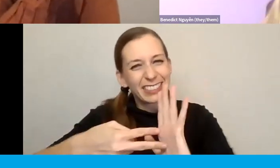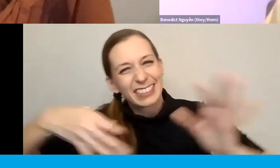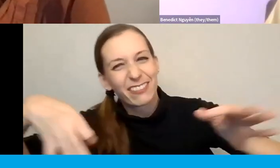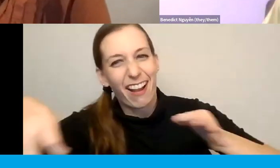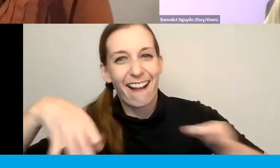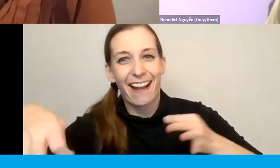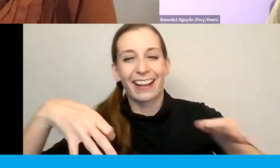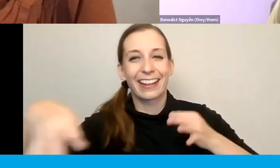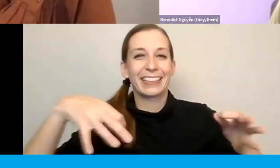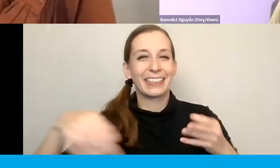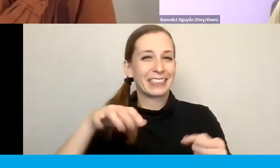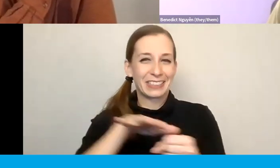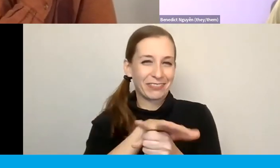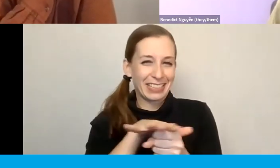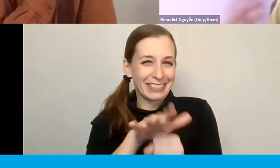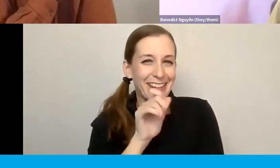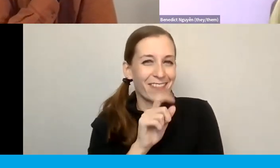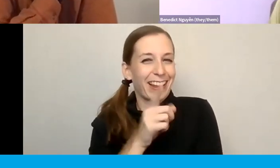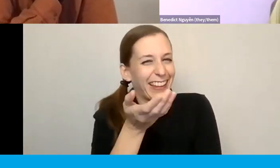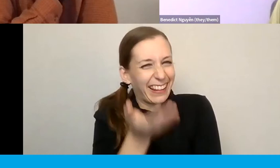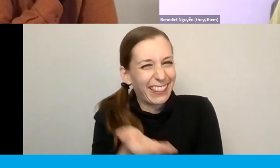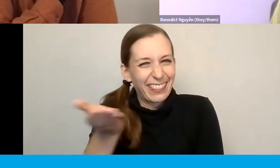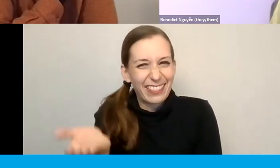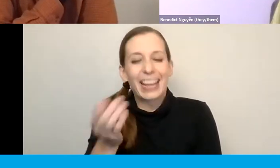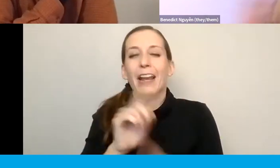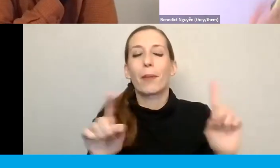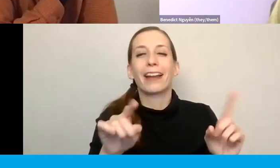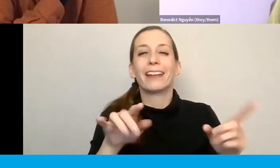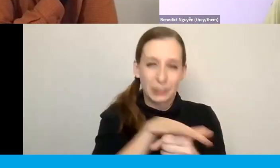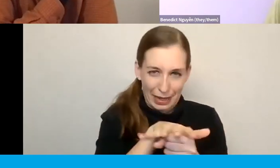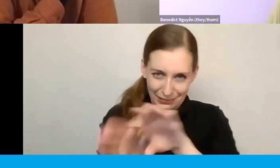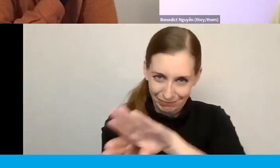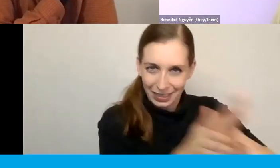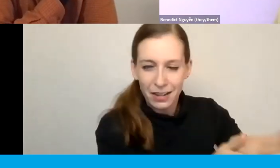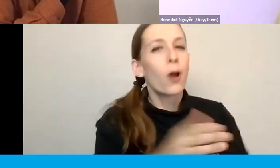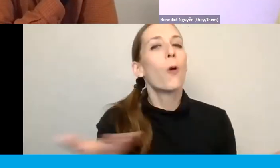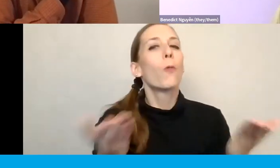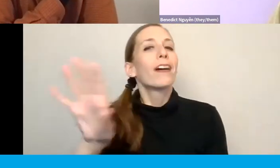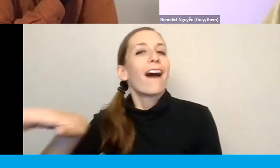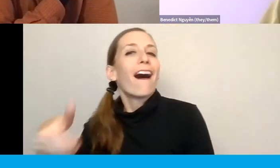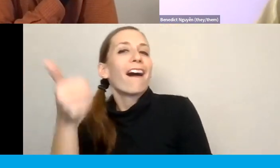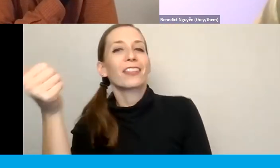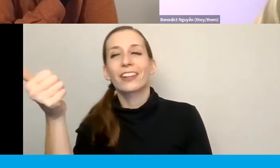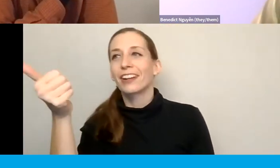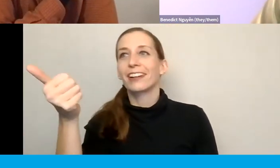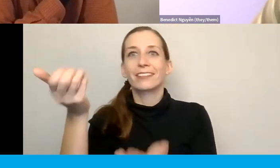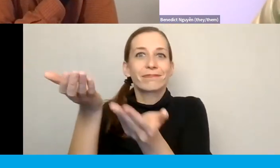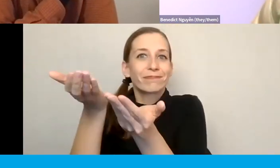I'm curious if you could talk about some of the other devices that you use that to me brought attention to that space. I'm thinking